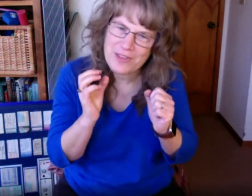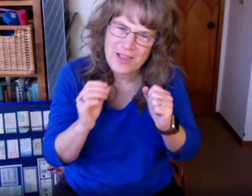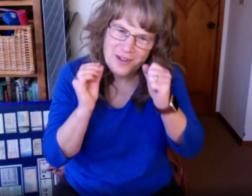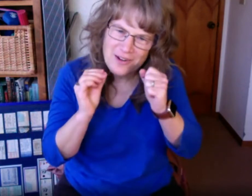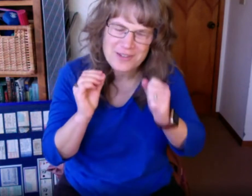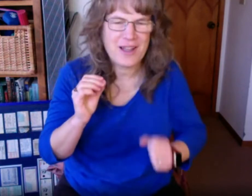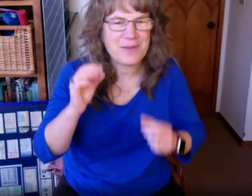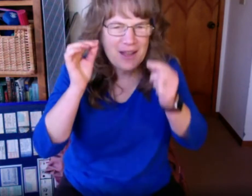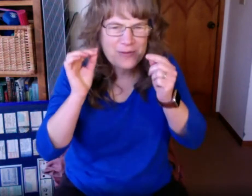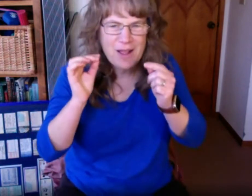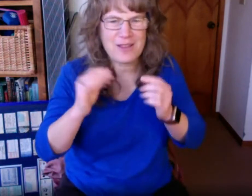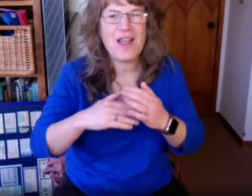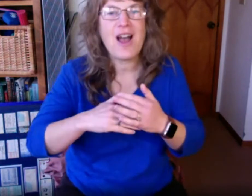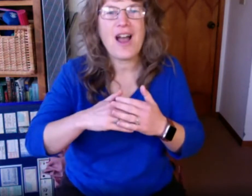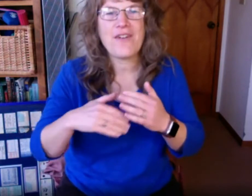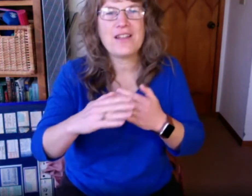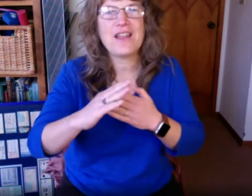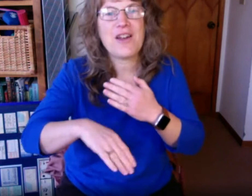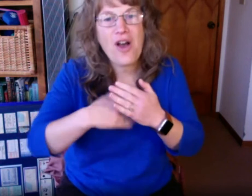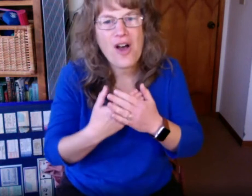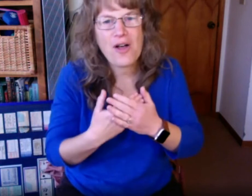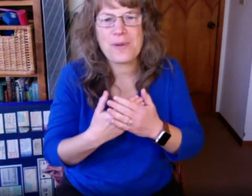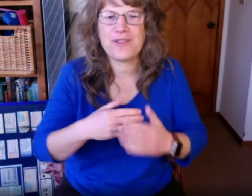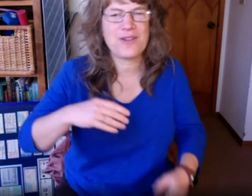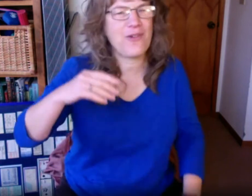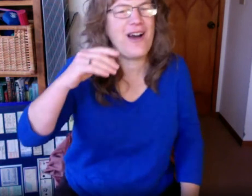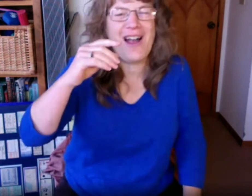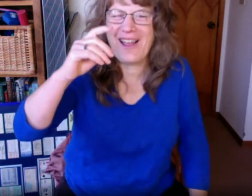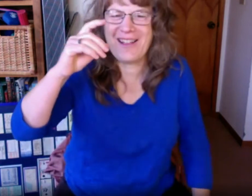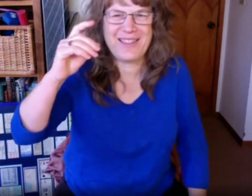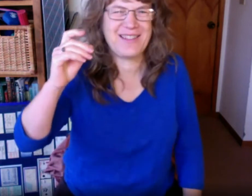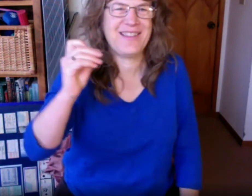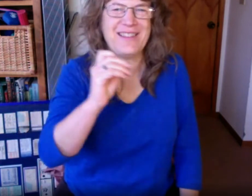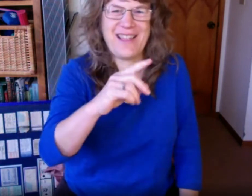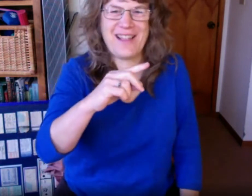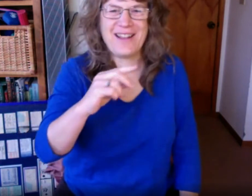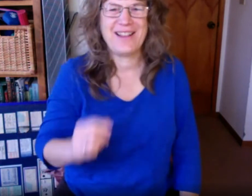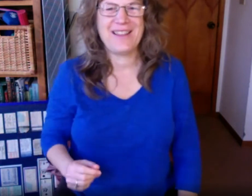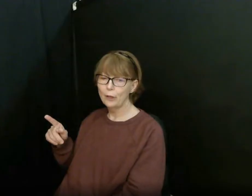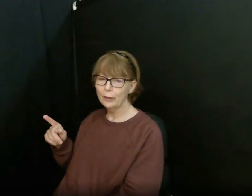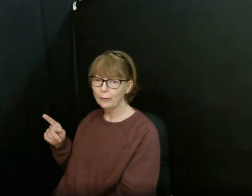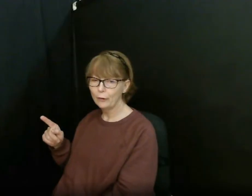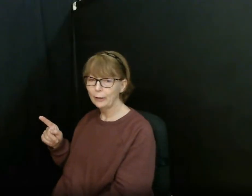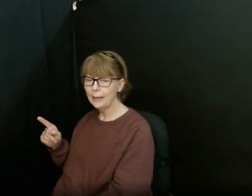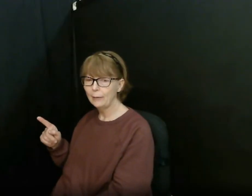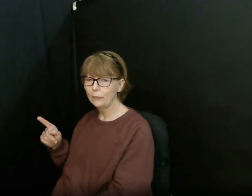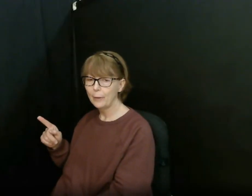a hard time kind of yeah. I finally got Well, all, but it took a while to let me do. see here. So if you're looking at it this way,